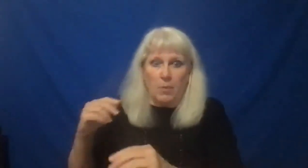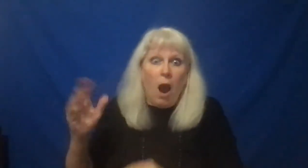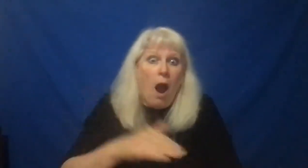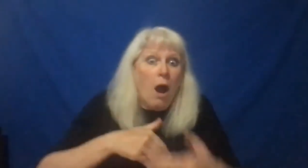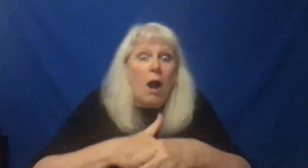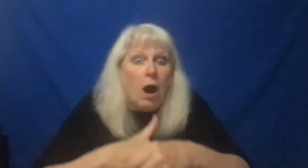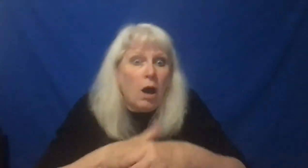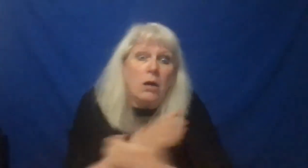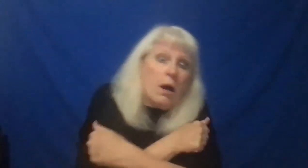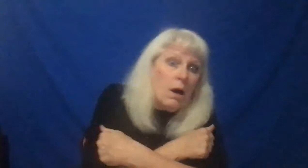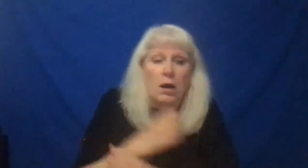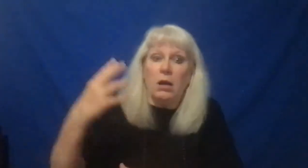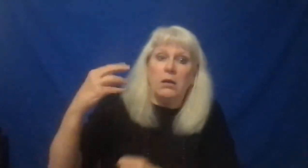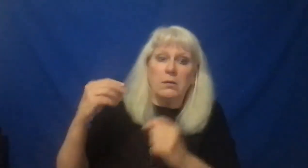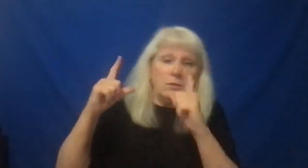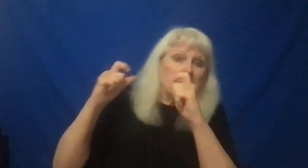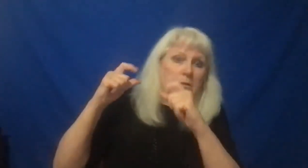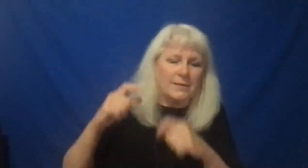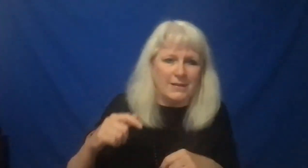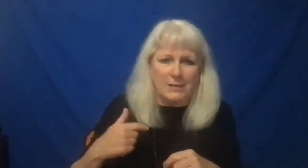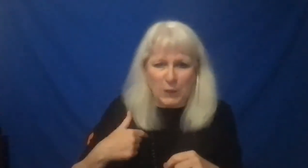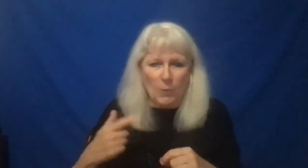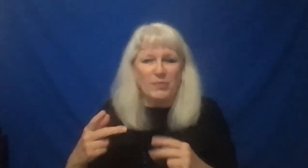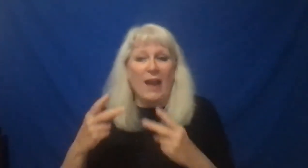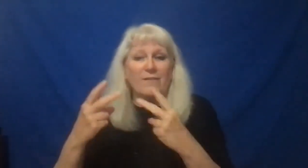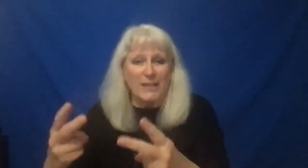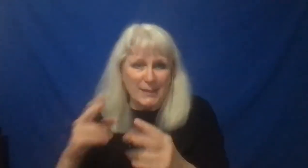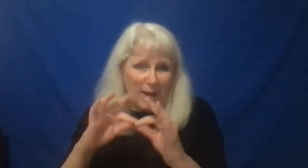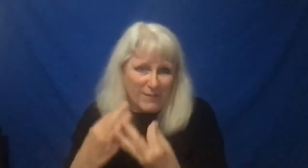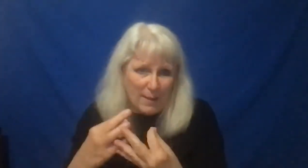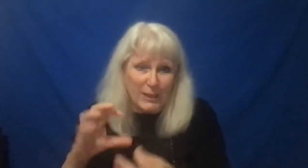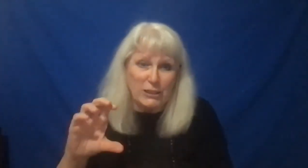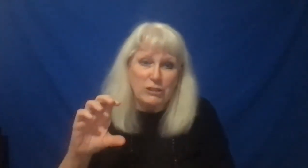visiting my family in Chile, and we were going down a main